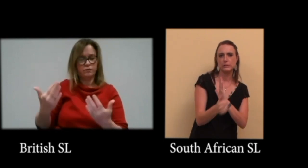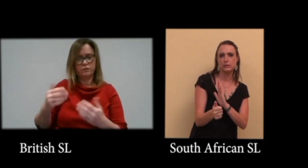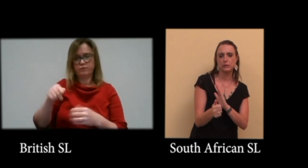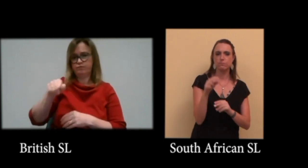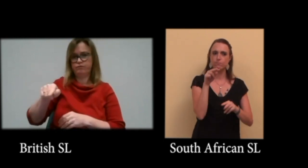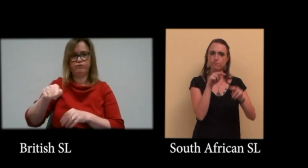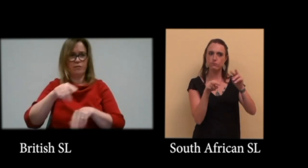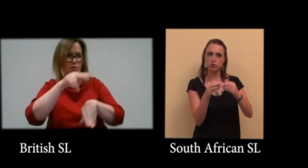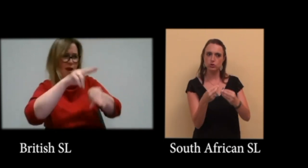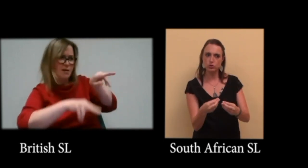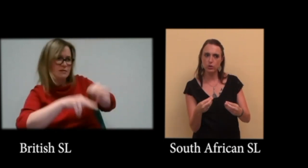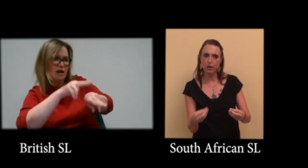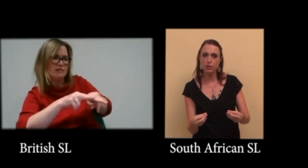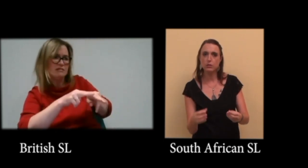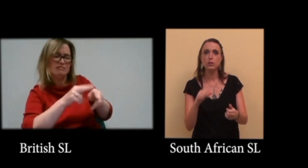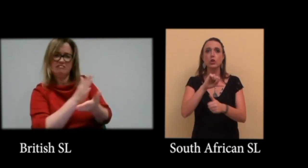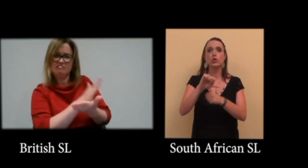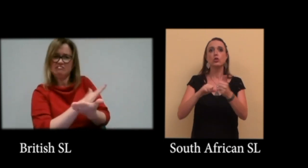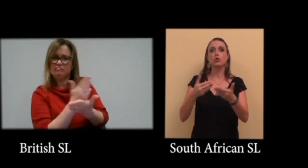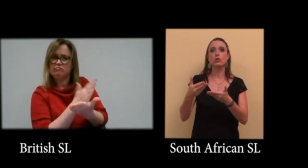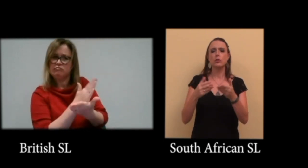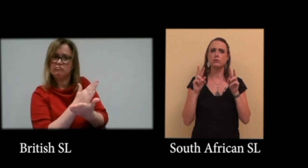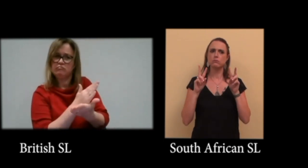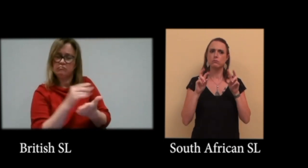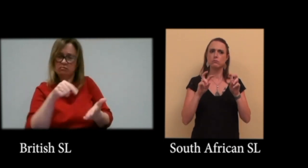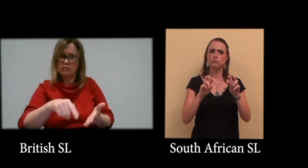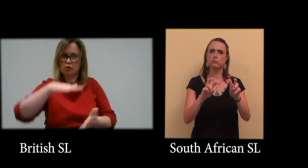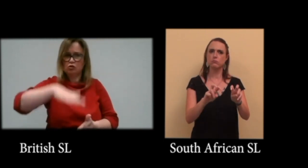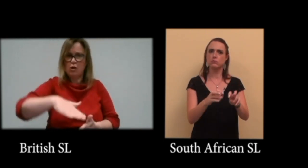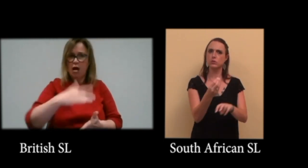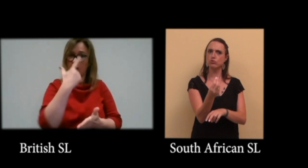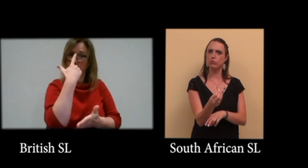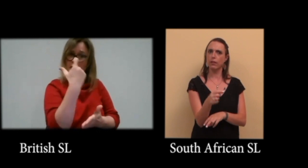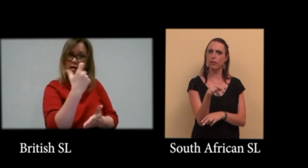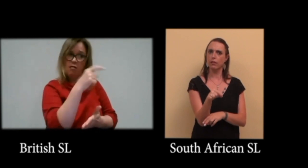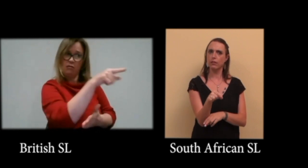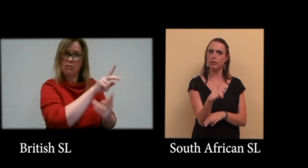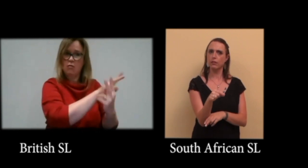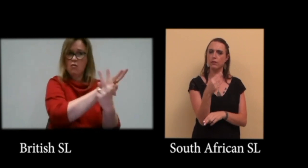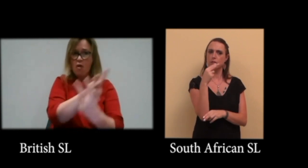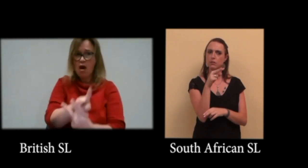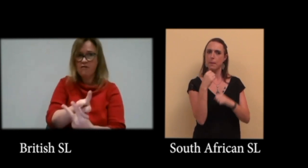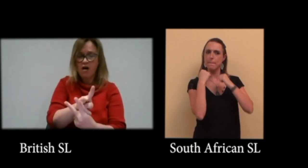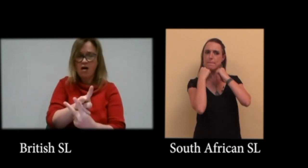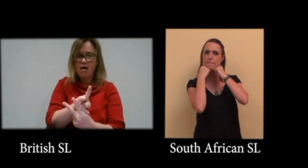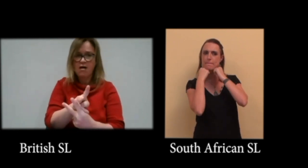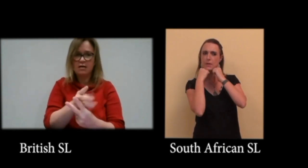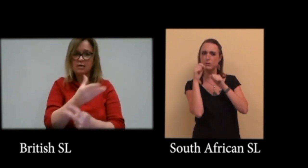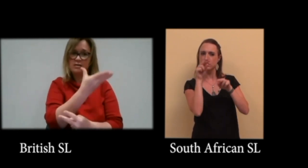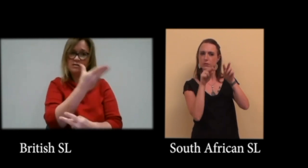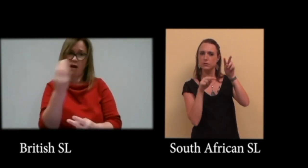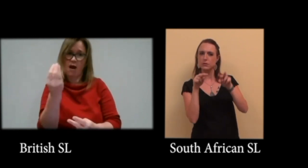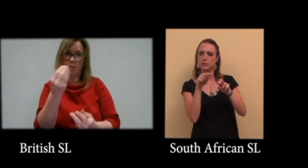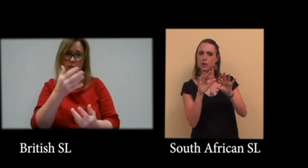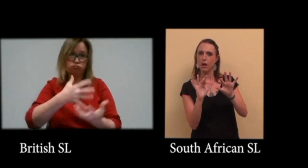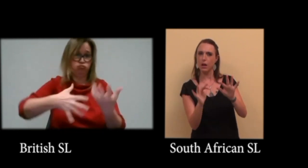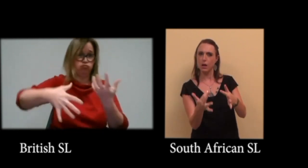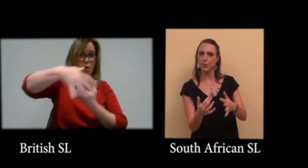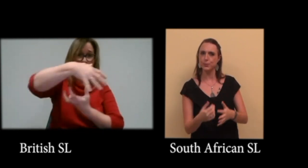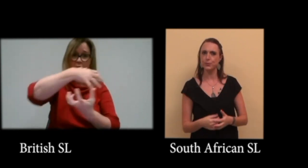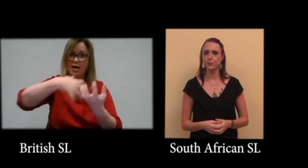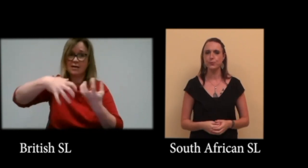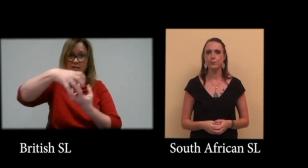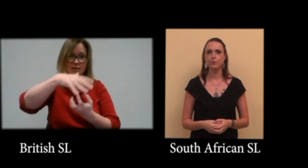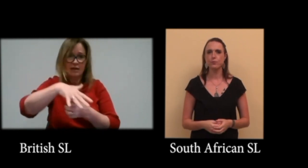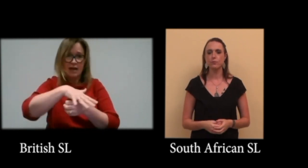the child. So social services would then do an assessment of the child and see how